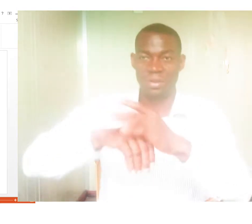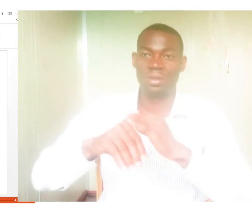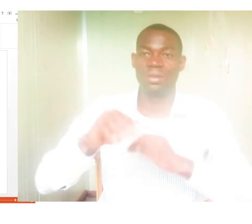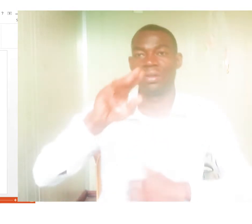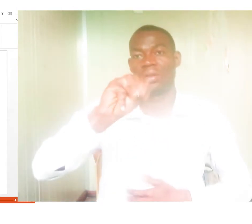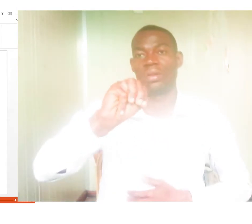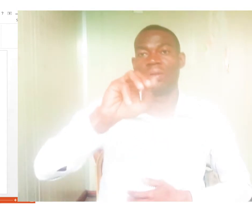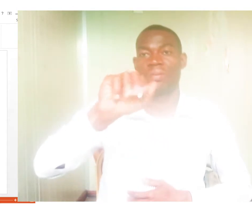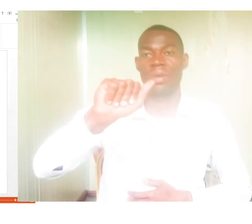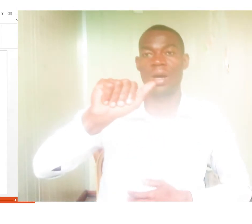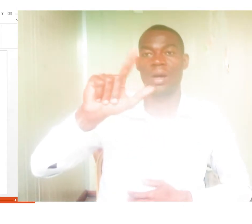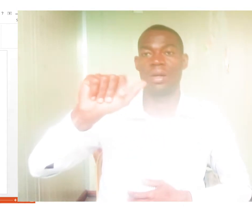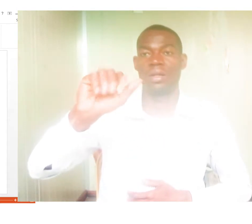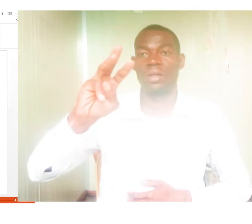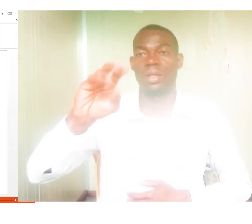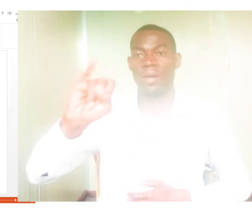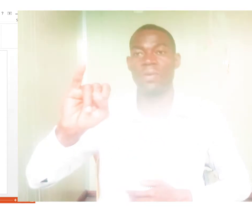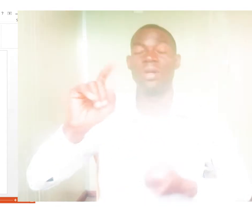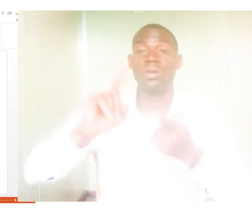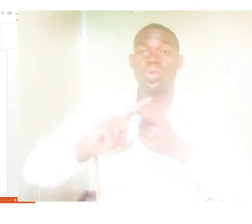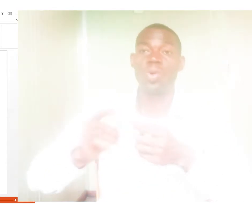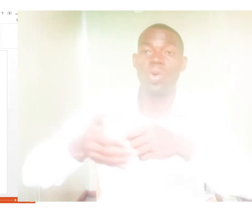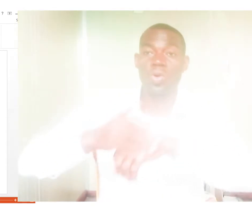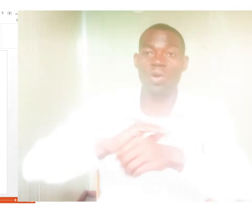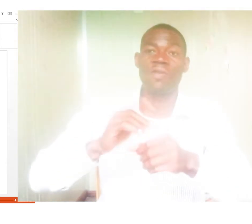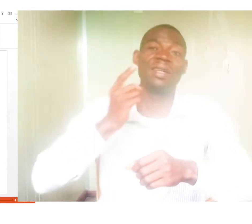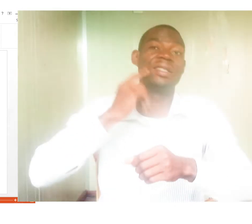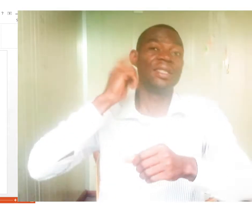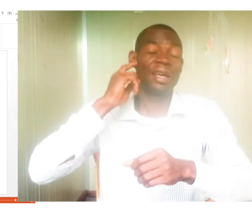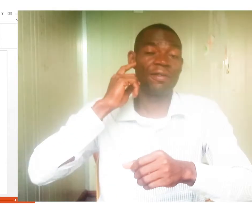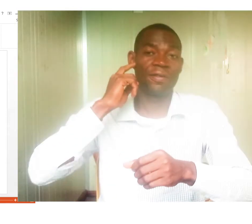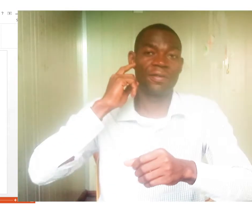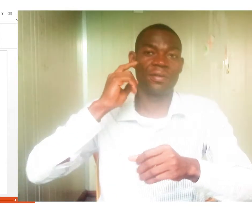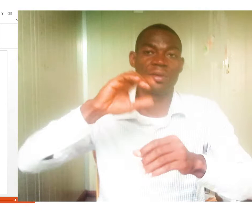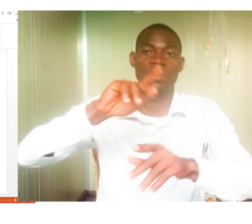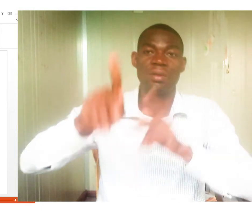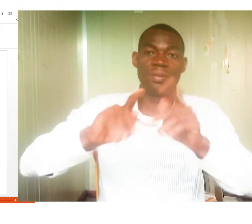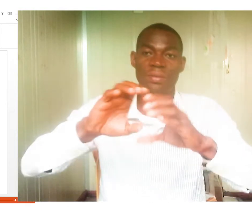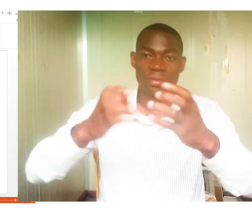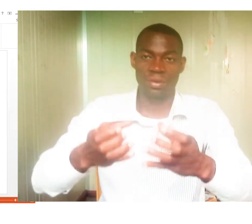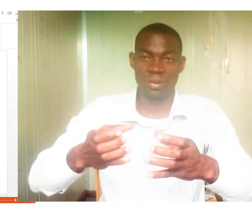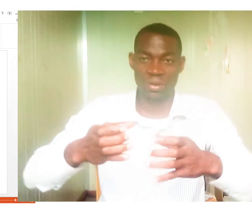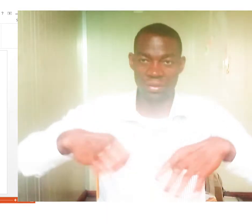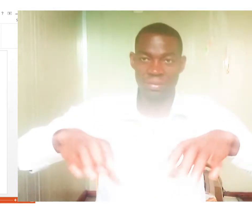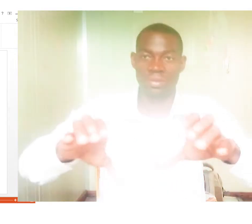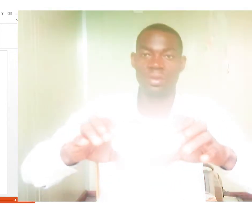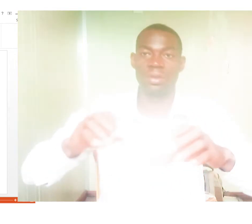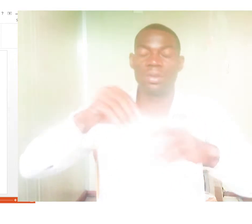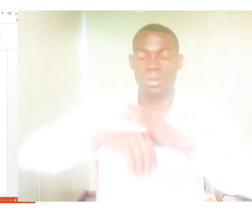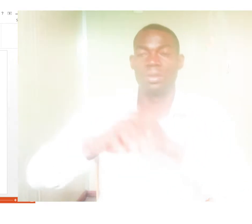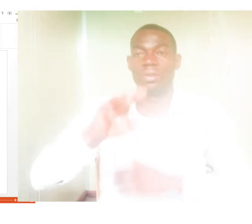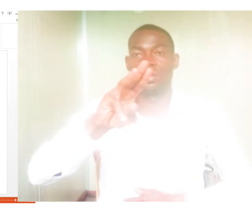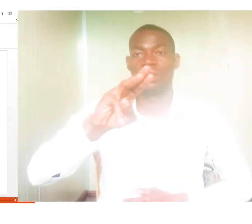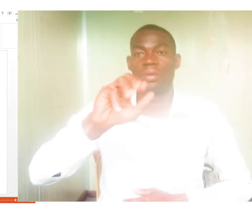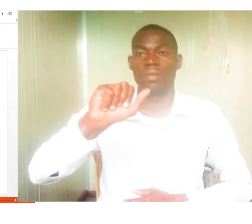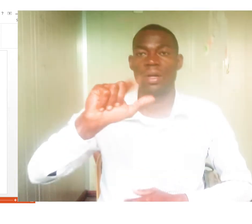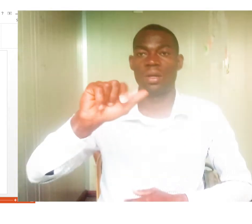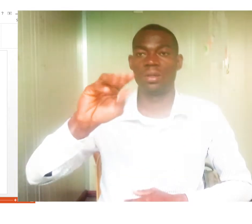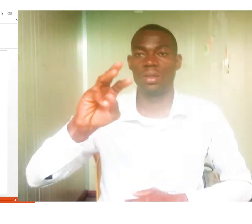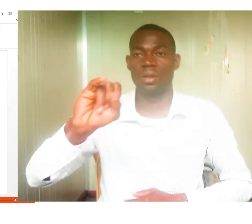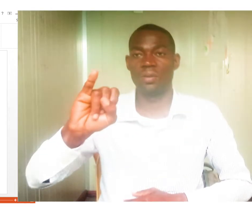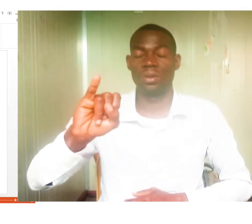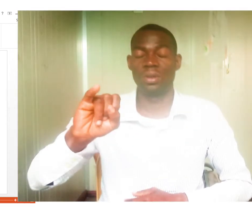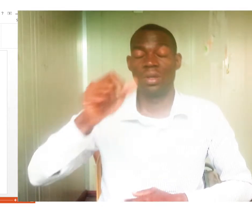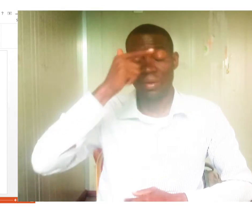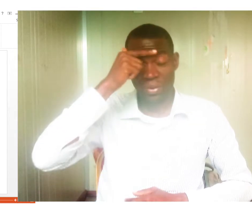cover the deaf population of Malawi. As we have seen, we have over 300,000 deaf